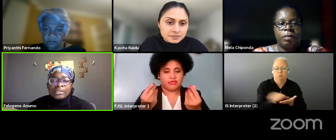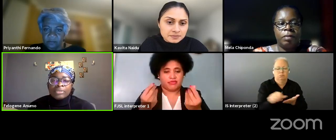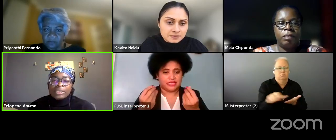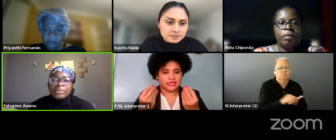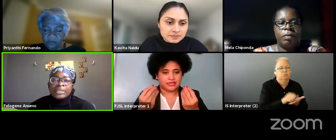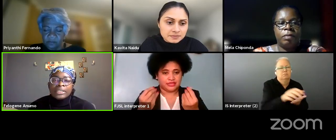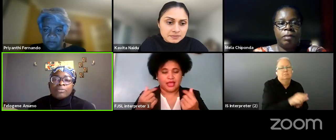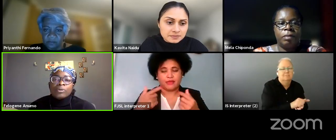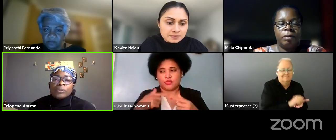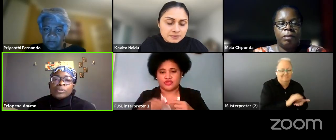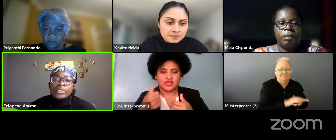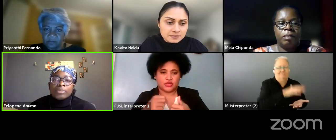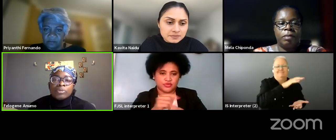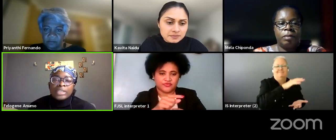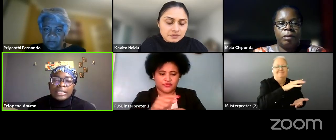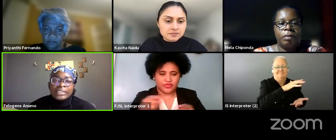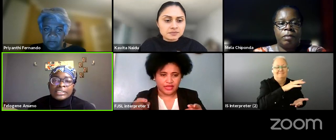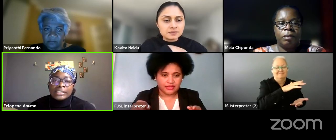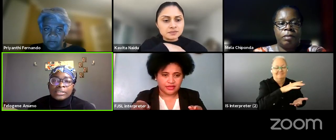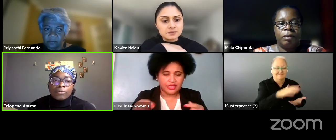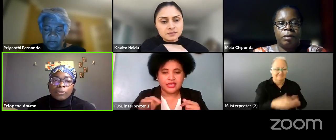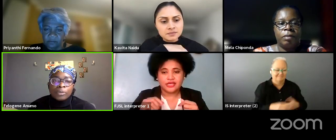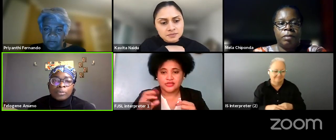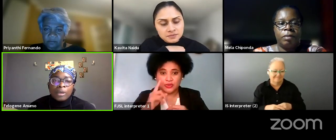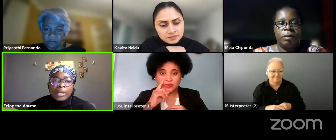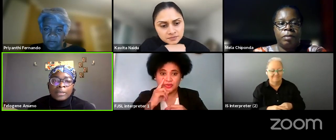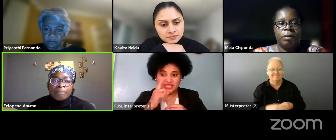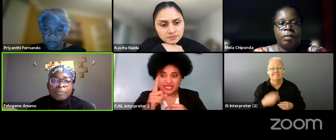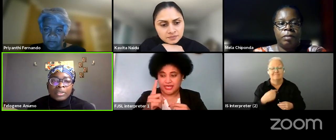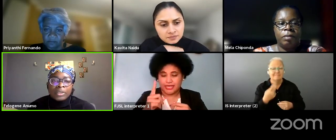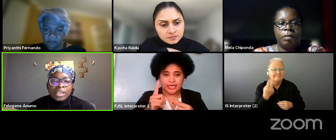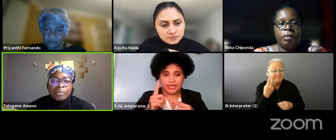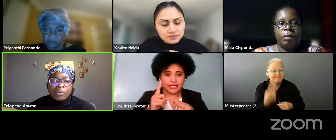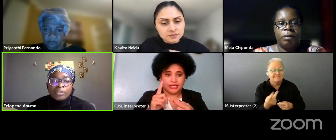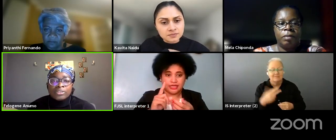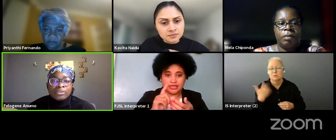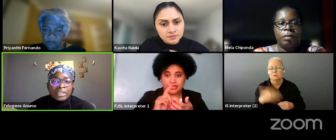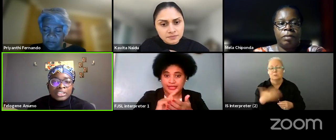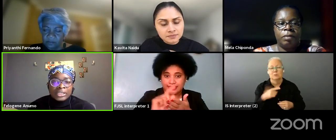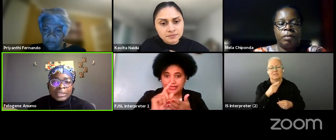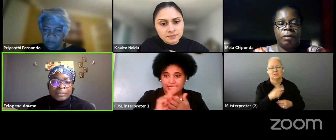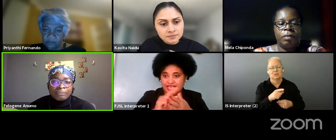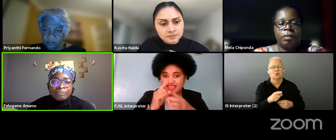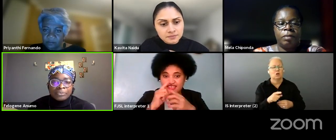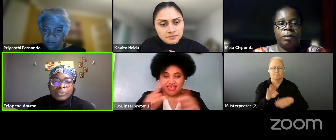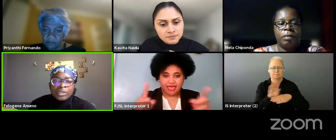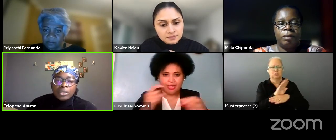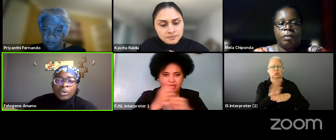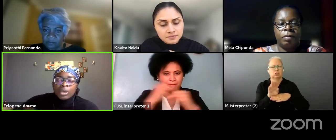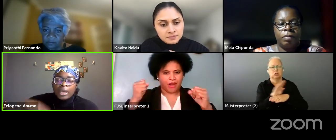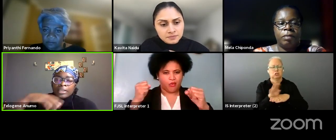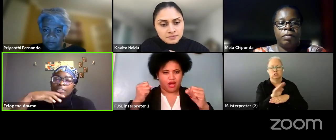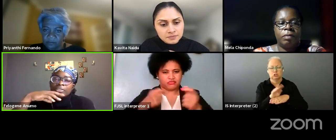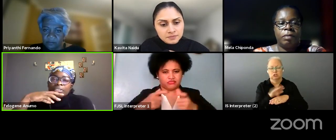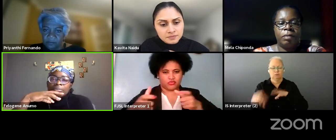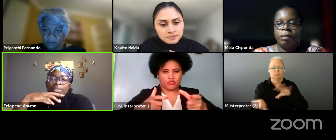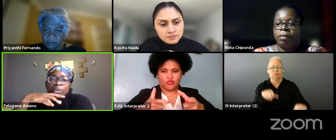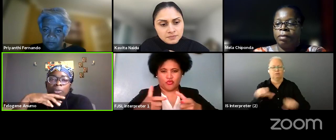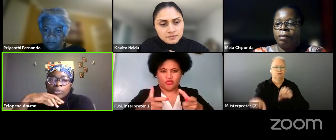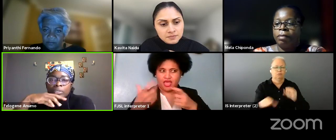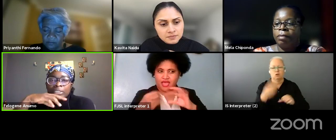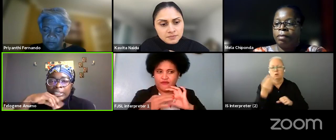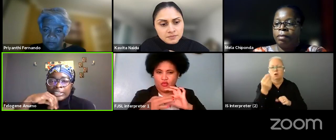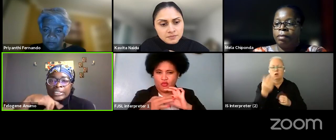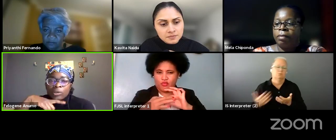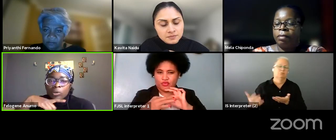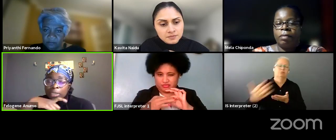has really been clear for all to see the brutality of corporate power and the profit-driven agenda. Another interesting place we are